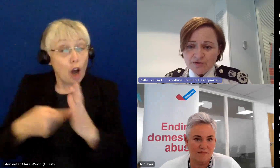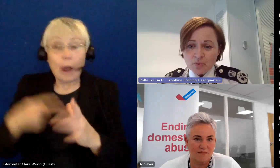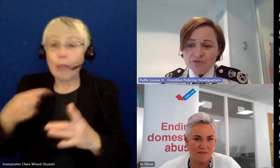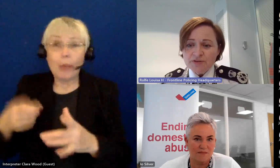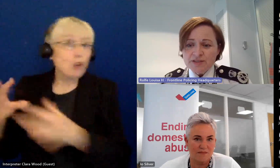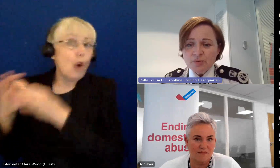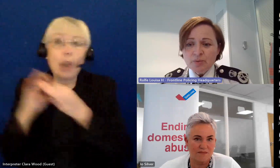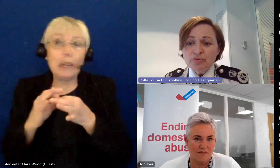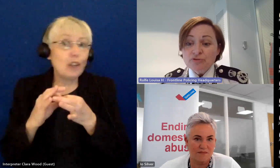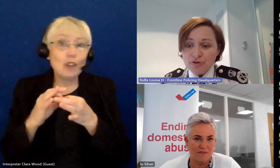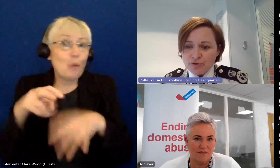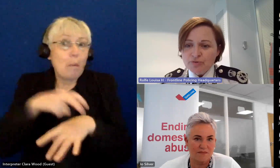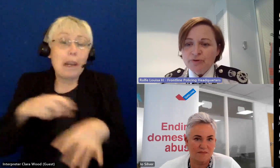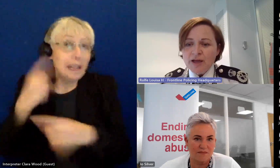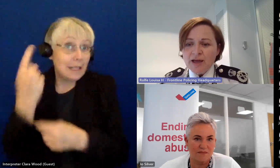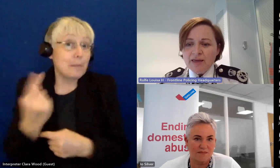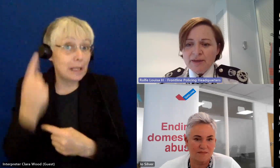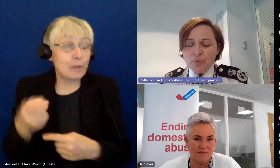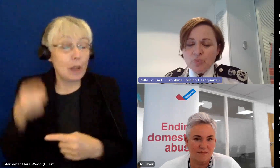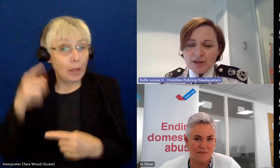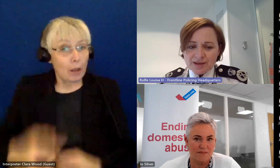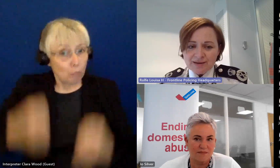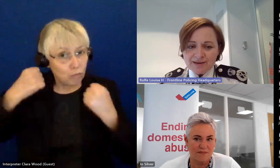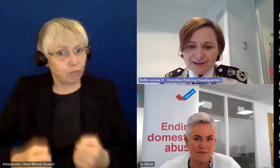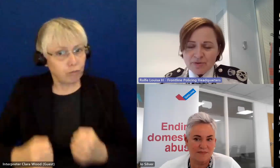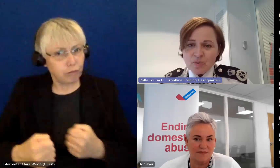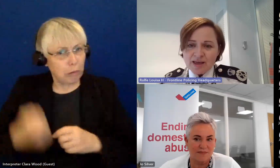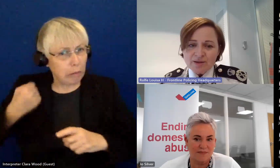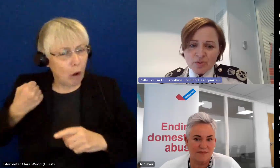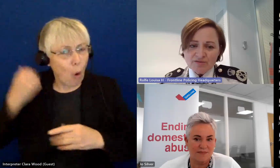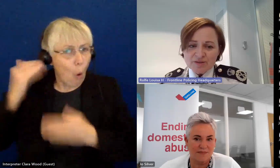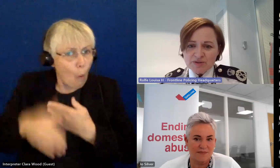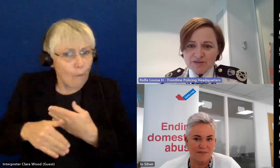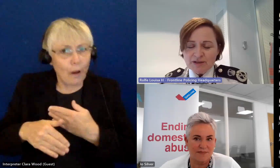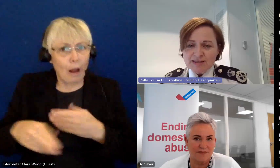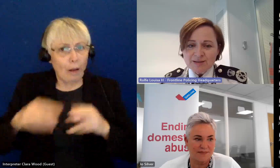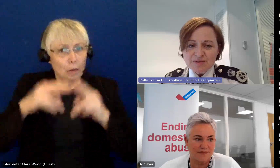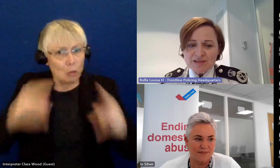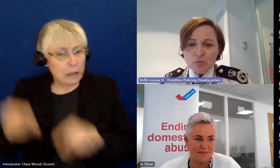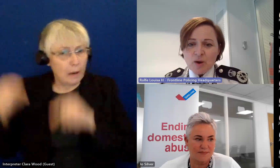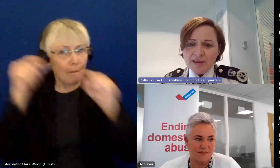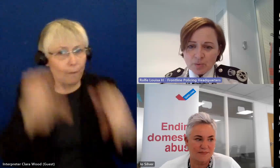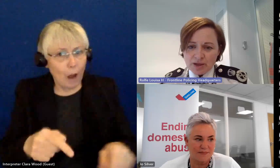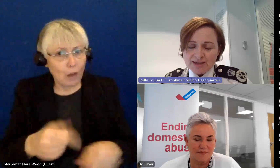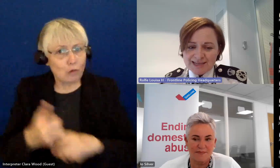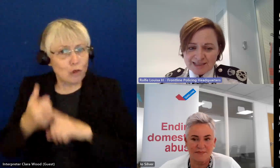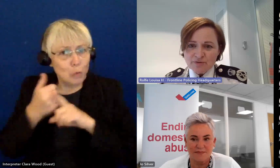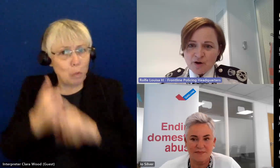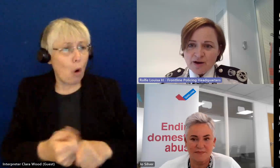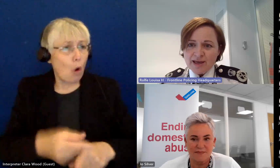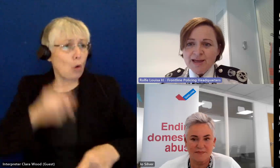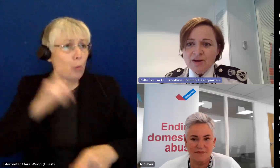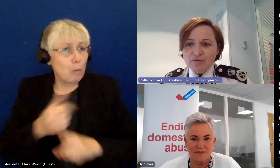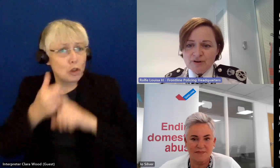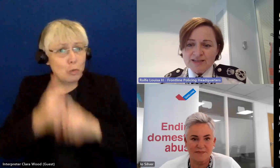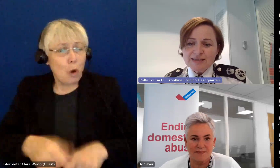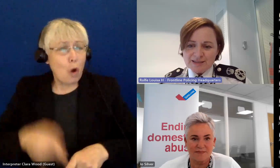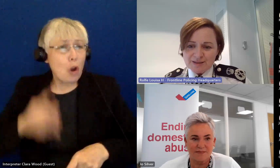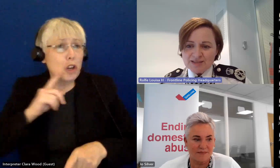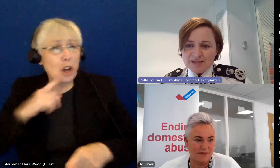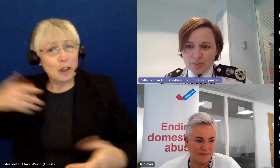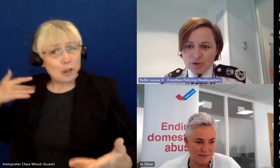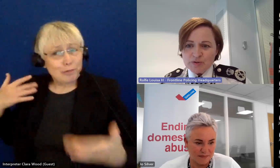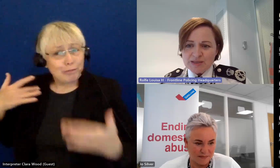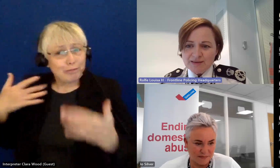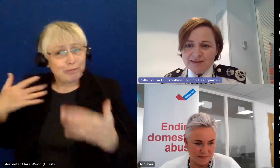and girls and want us to improve that we, you know, the way that we respond to victims and the way that we identify risk